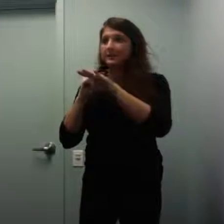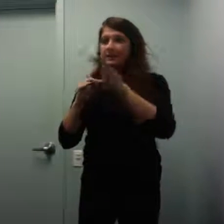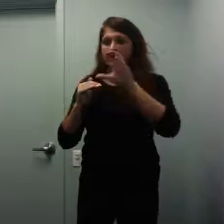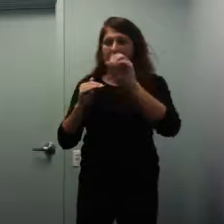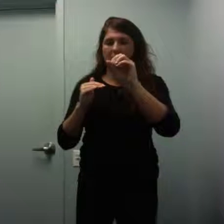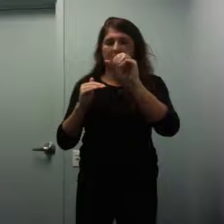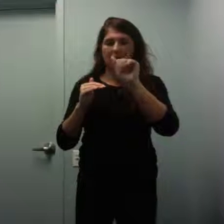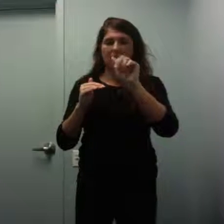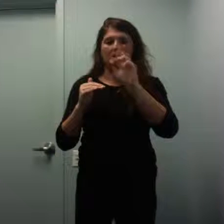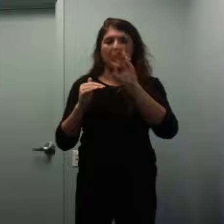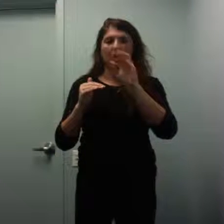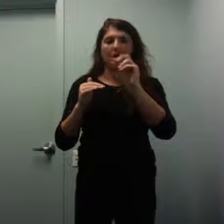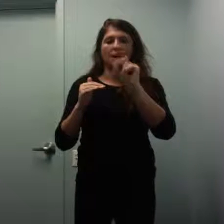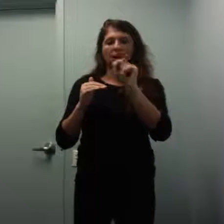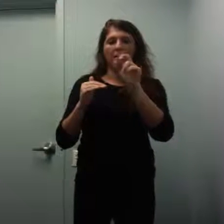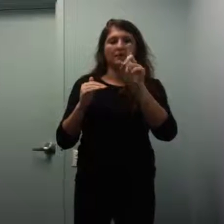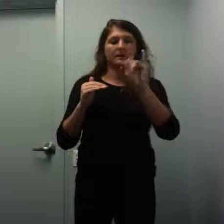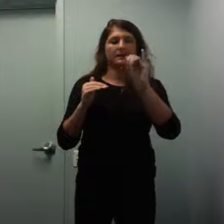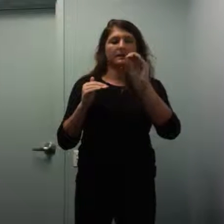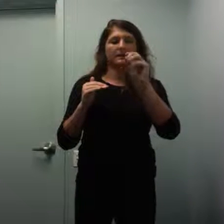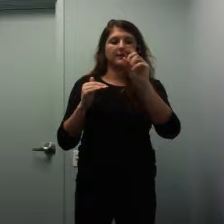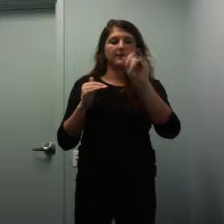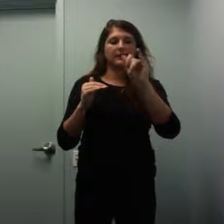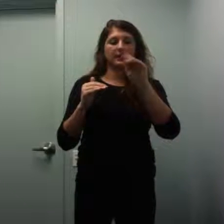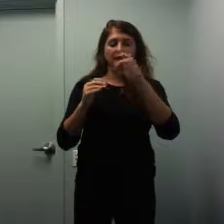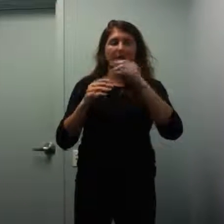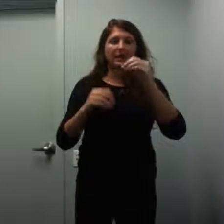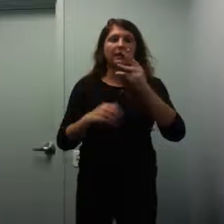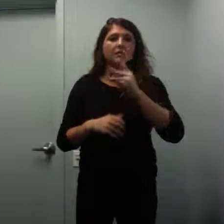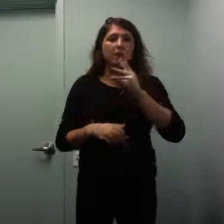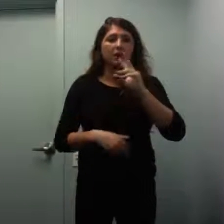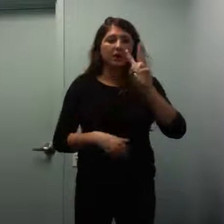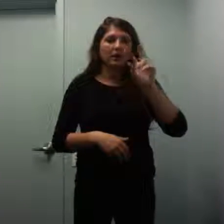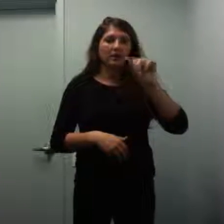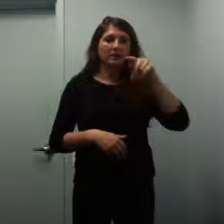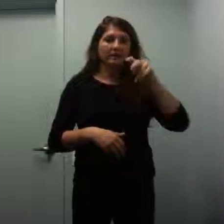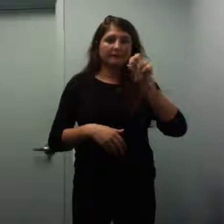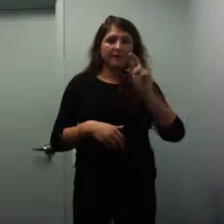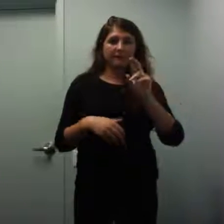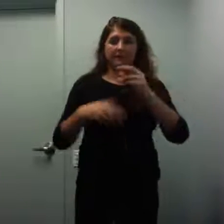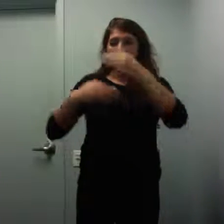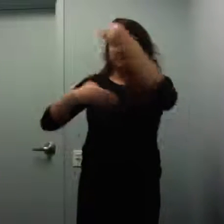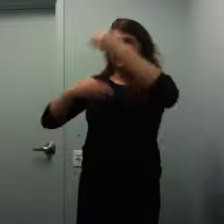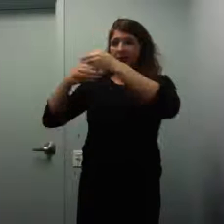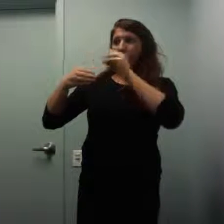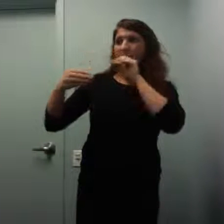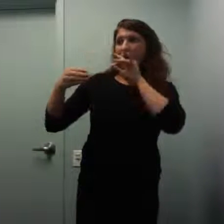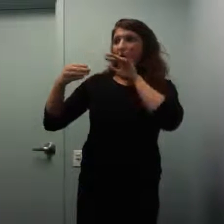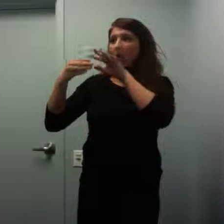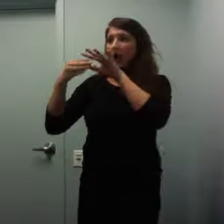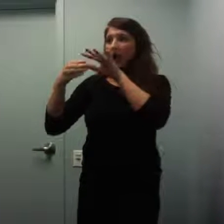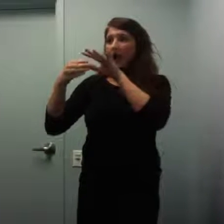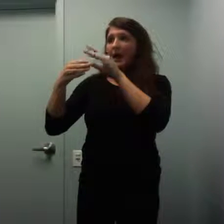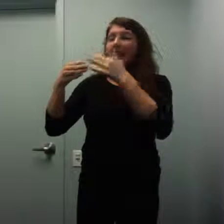The water vapor in your breath hits the window, it cools and collects, and that's condensation. Another